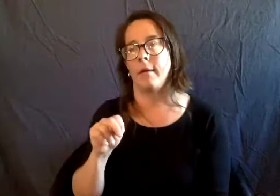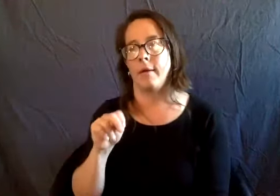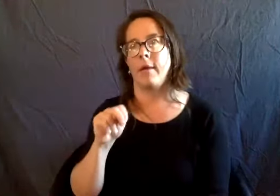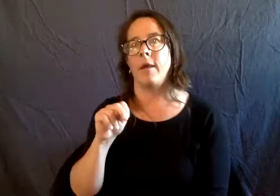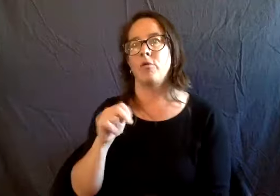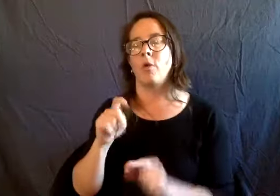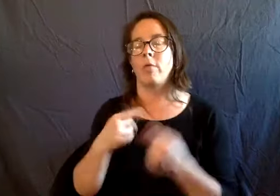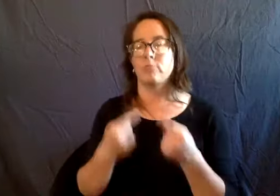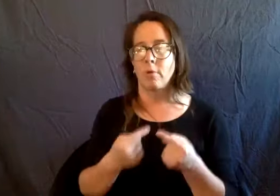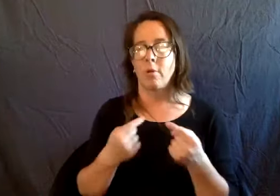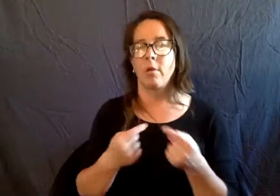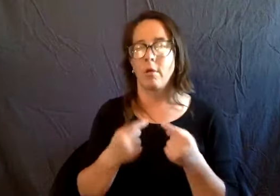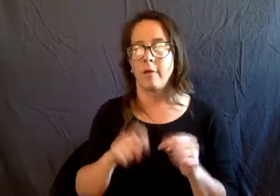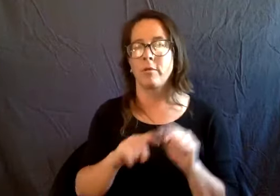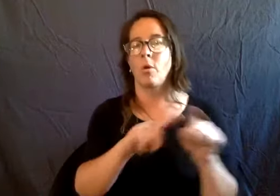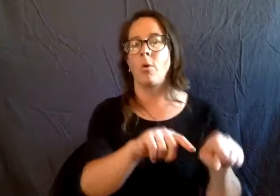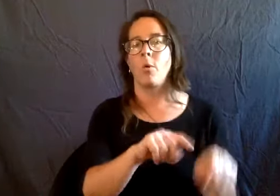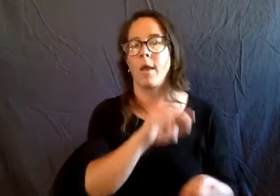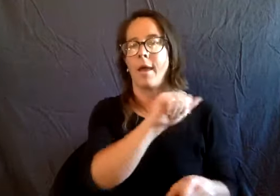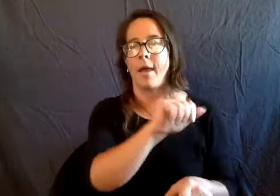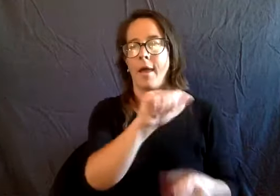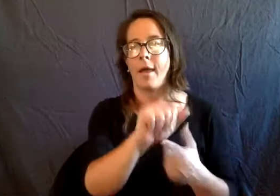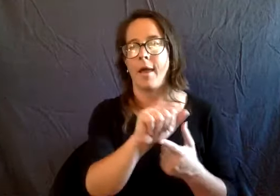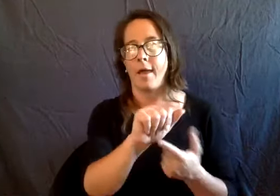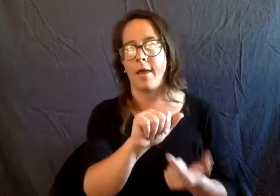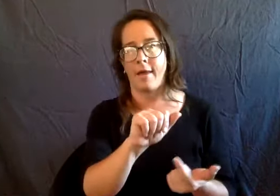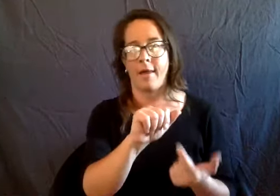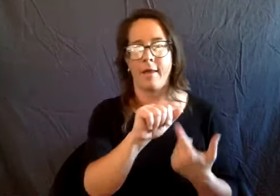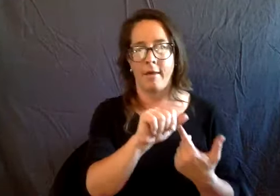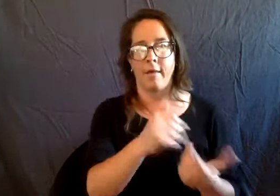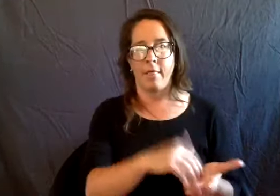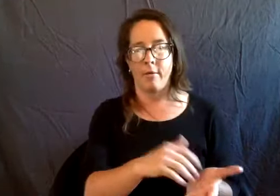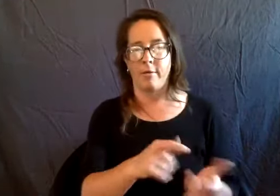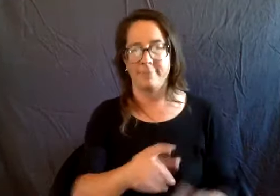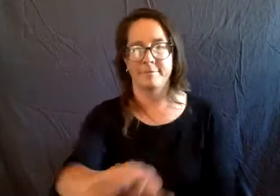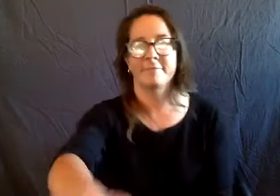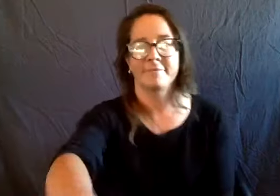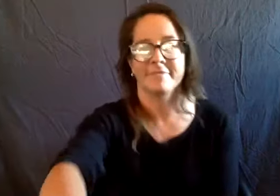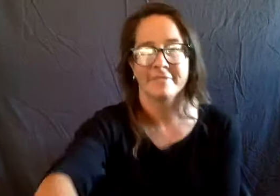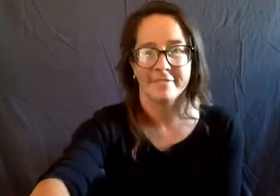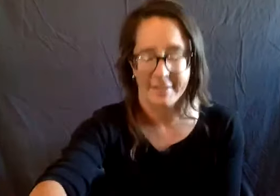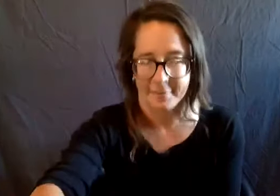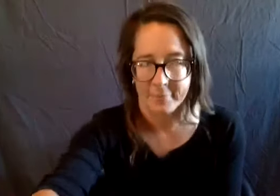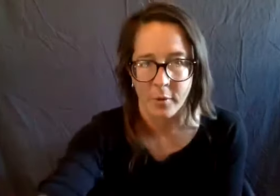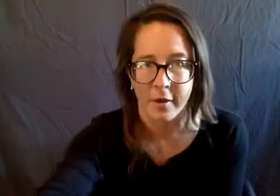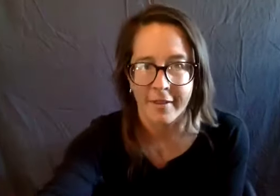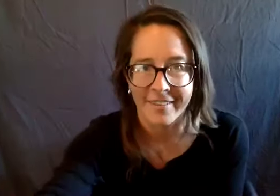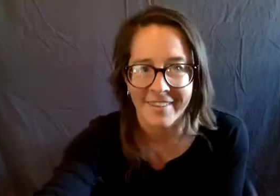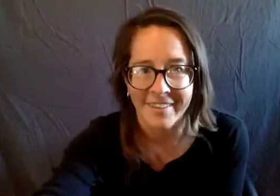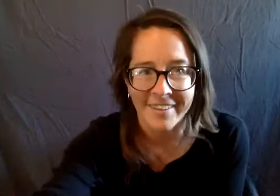always you got to go to A&A. Every drunk of my caliber ends up there. I went to these 2 meetings,